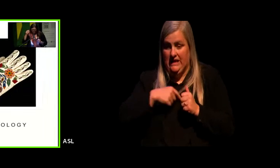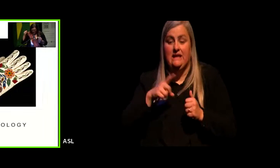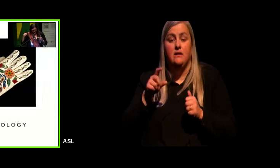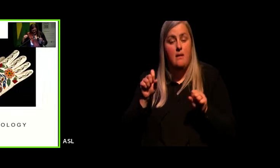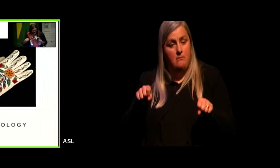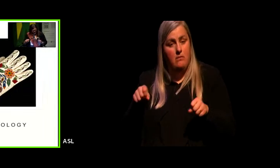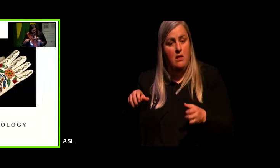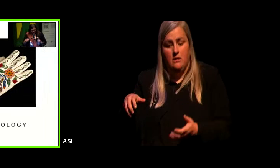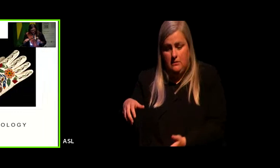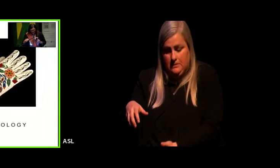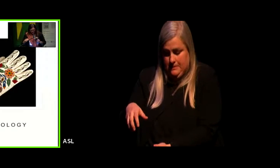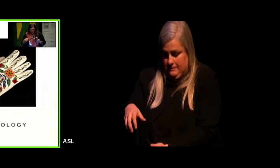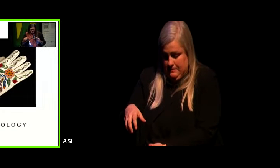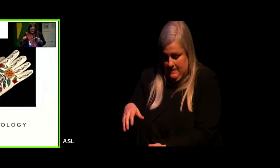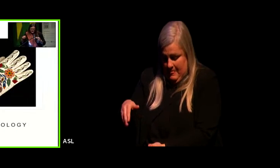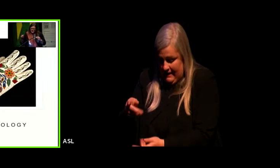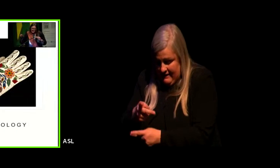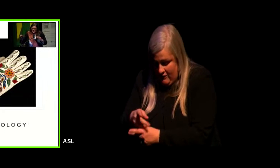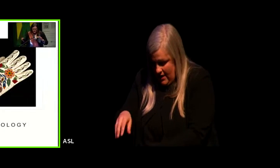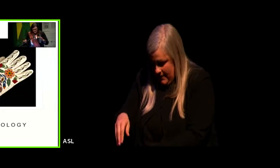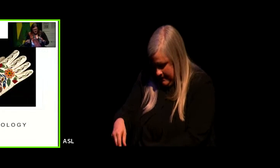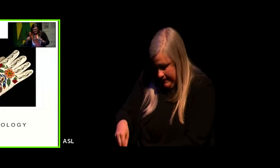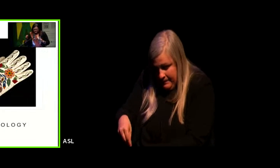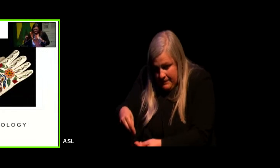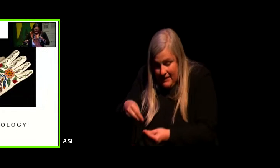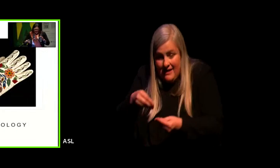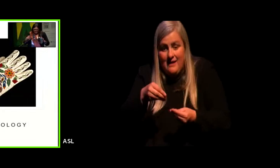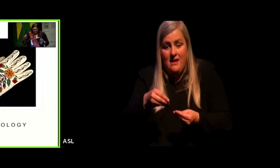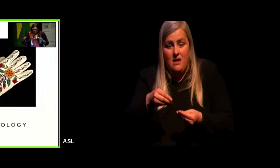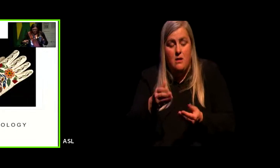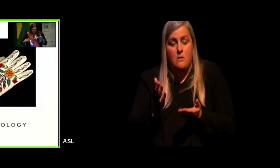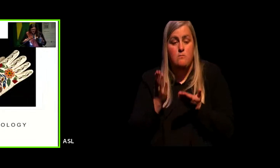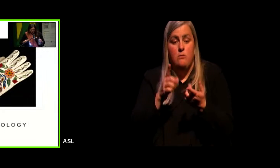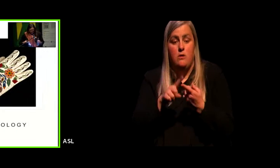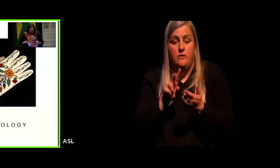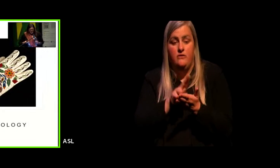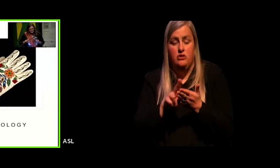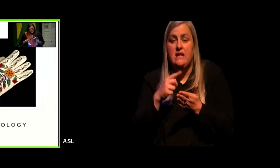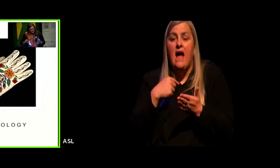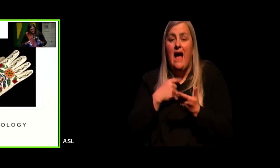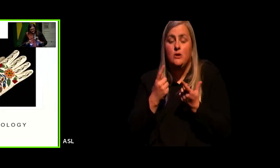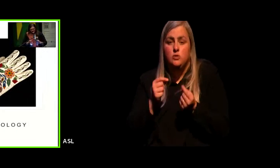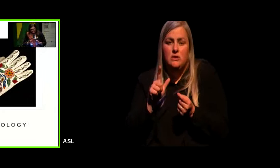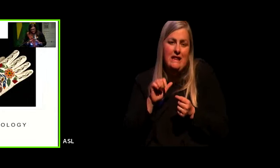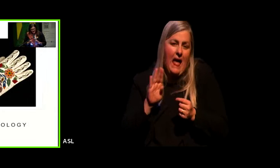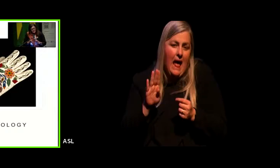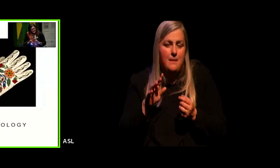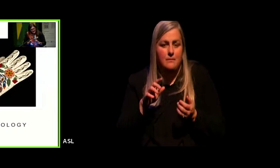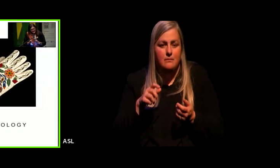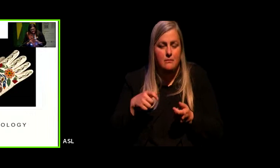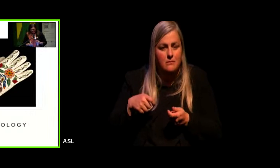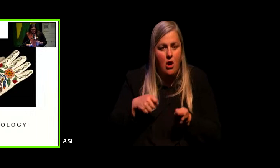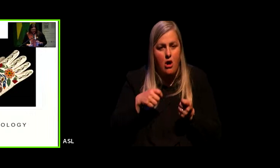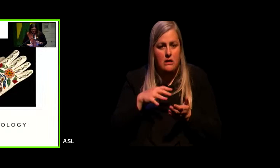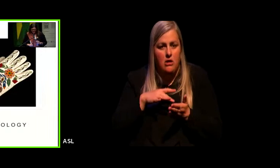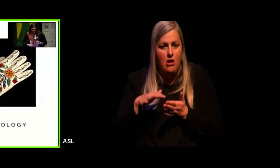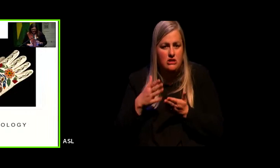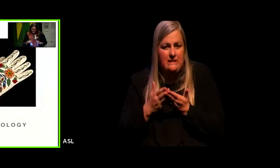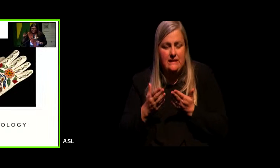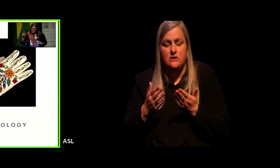then we brought it back to the university, and I was doing some labby archaeology things with it to make sure that it would maintain that